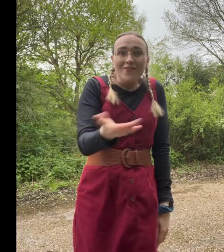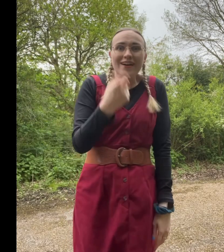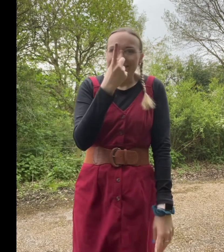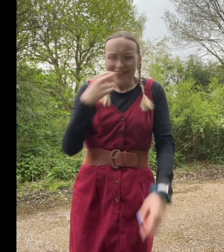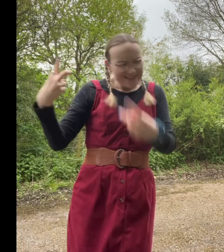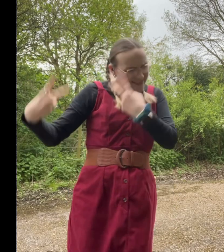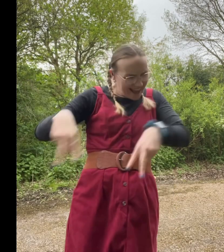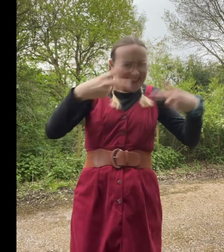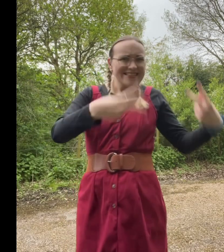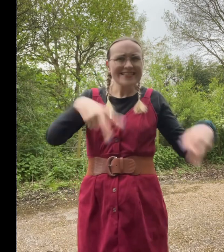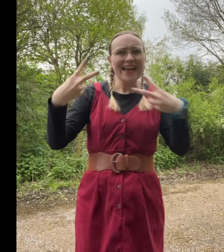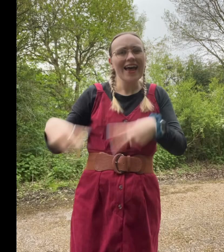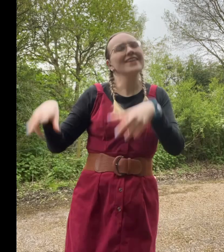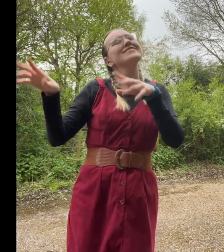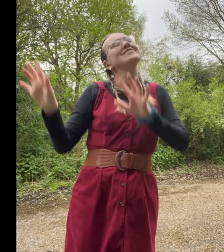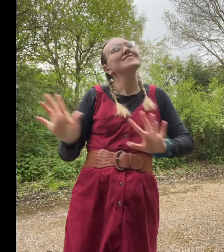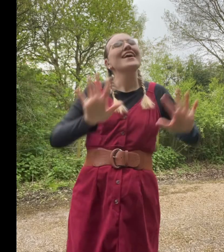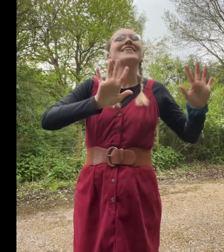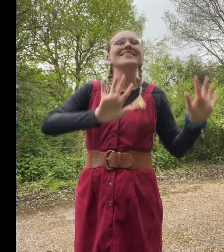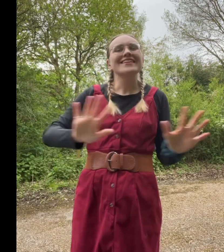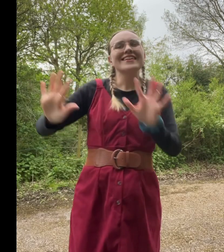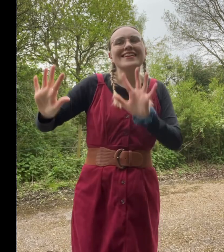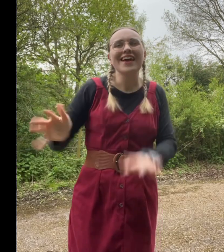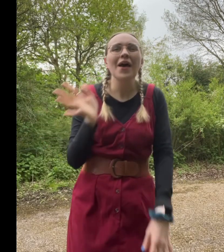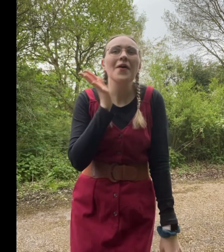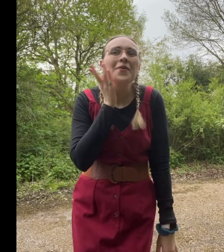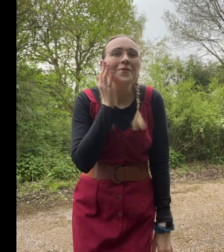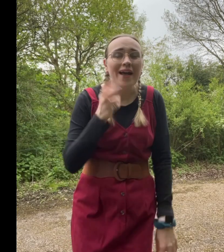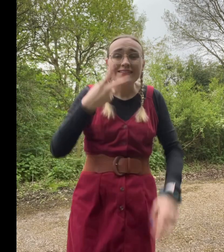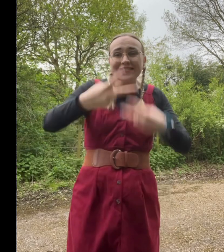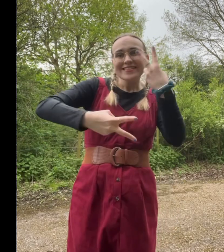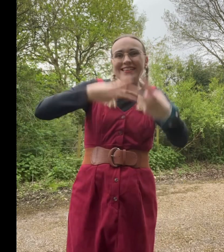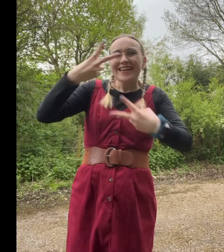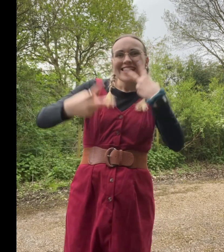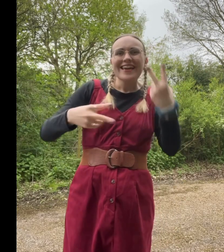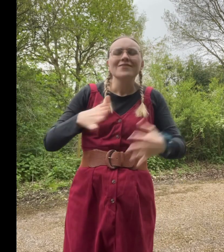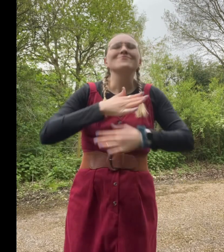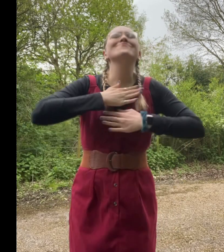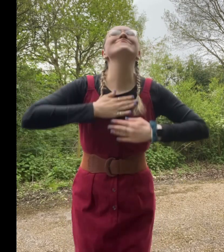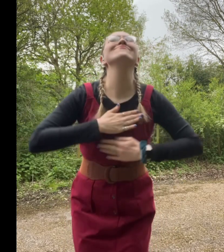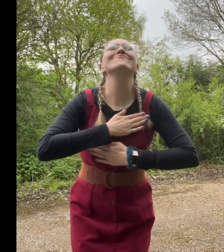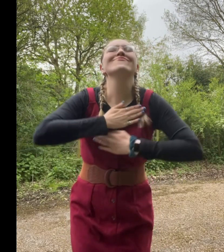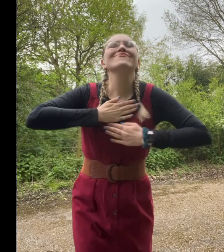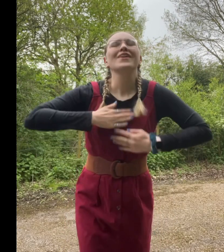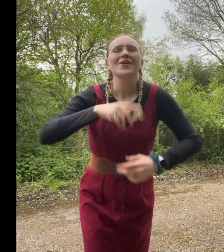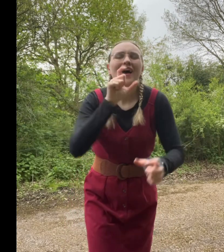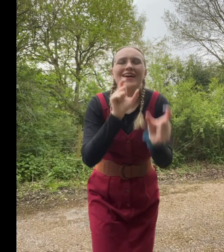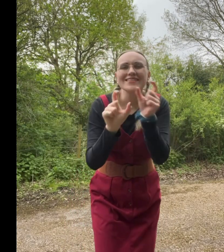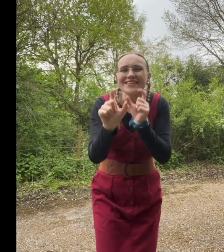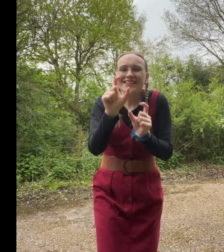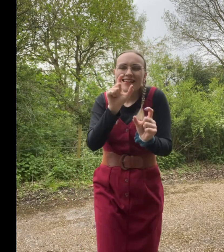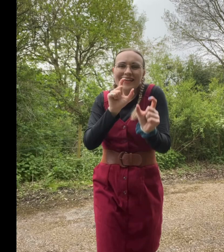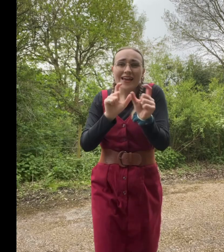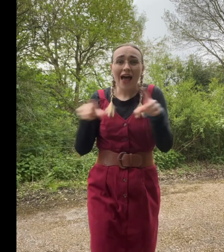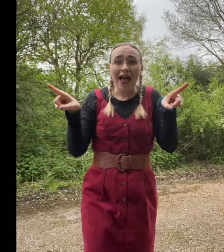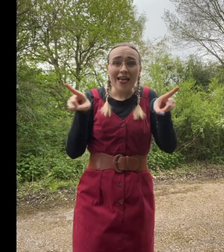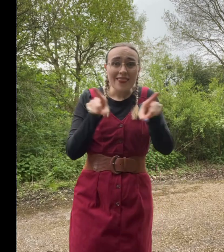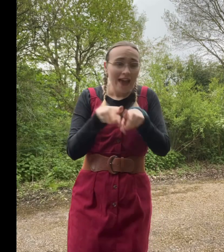dance and sway as they fill us with their words. Like a backstage